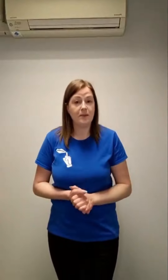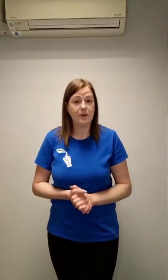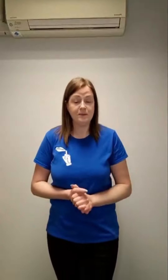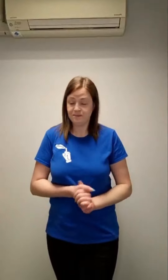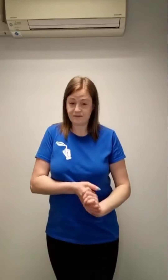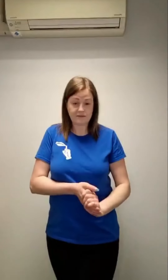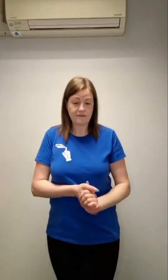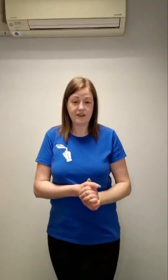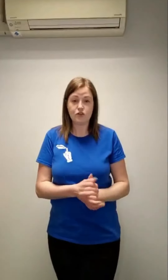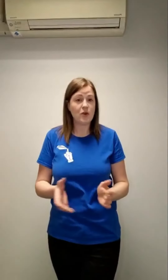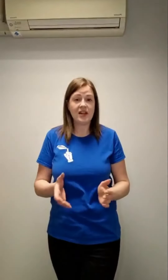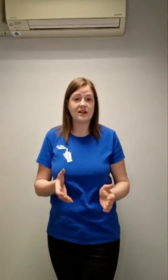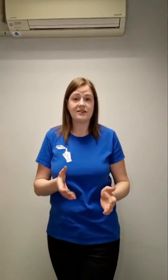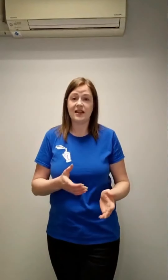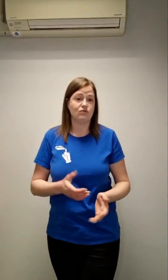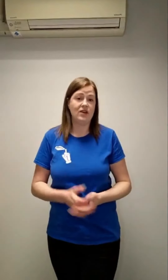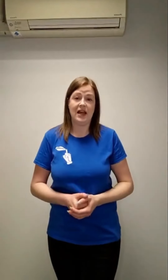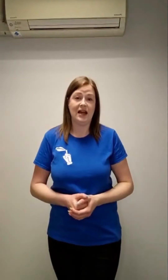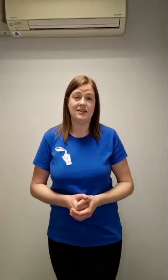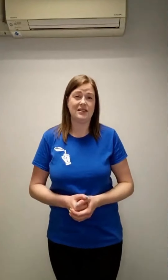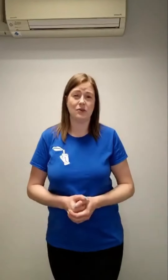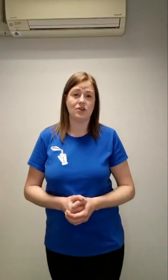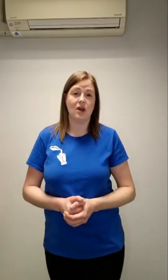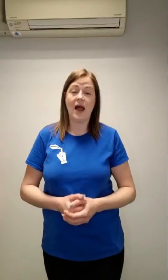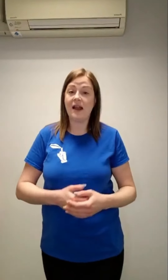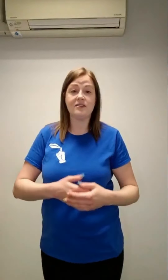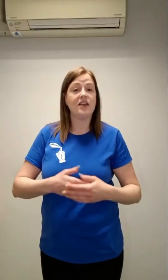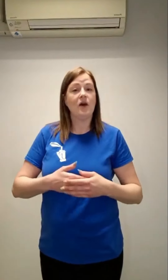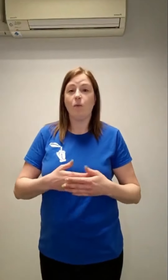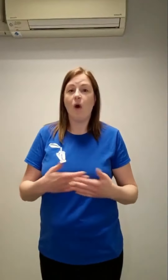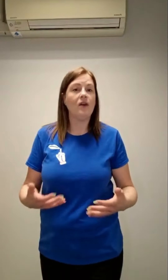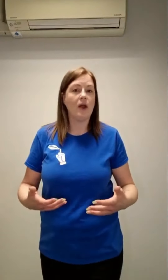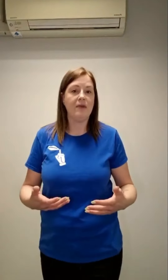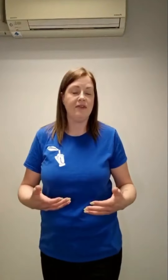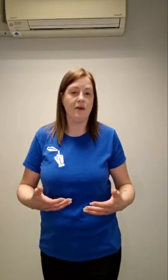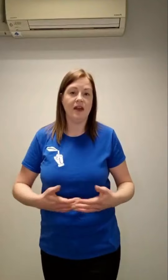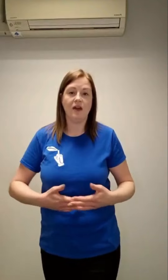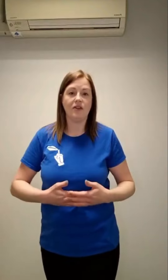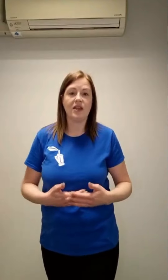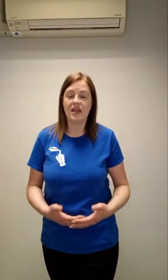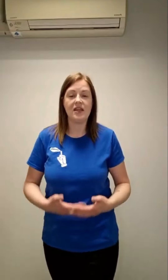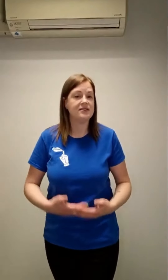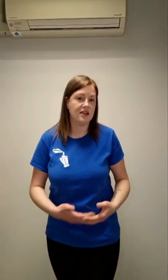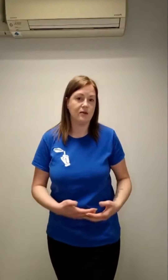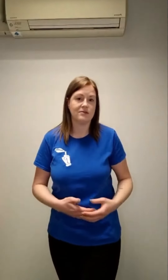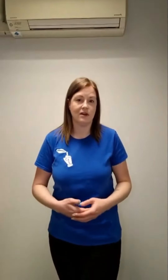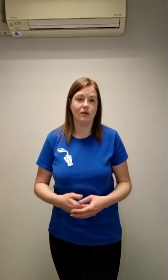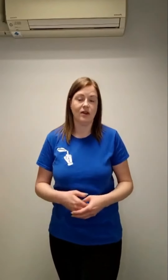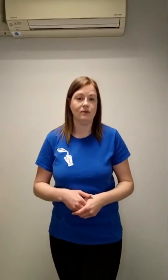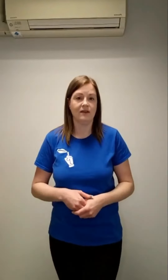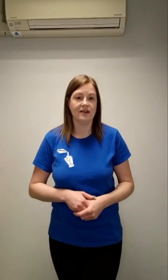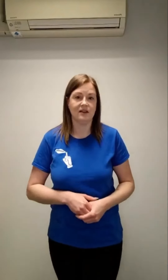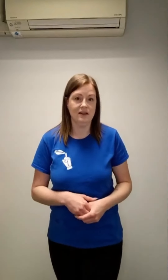people joining us, it's really handy skills to know, and why not embed them? They are the key skills to unlocking all of our signs.